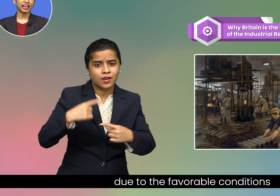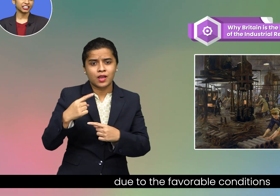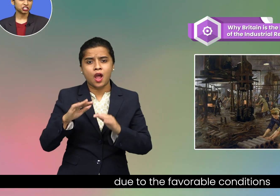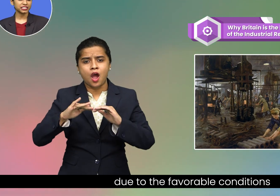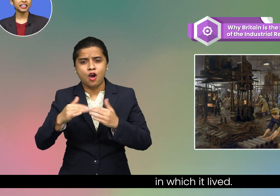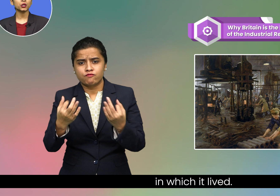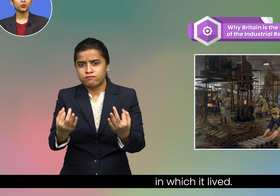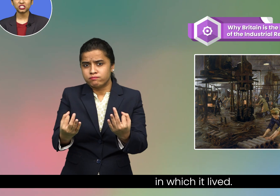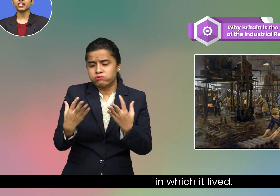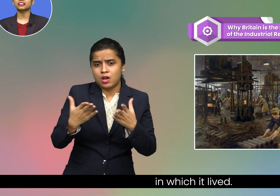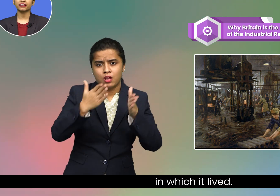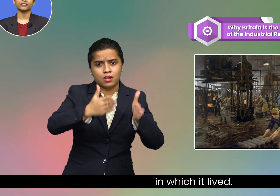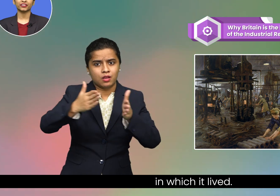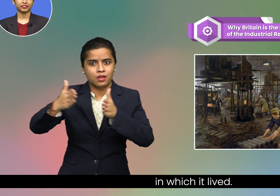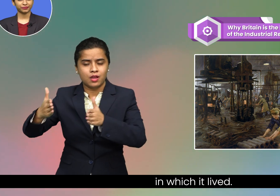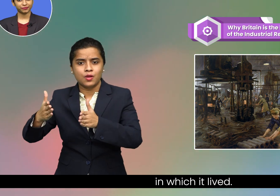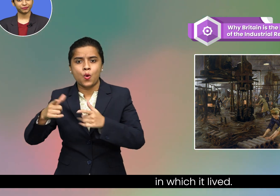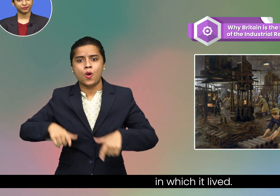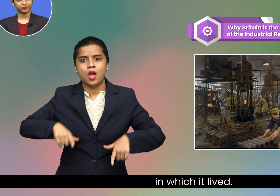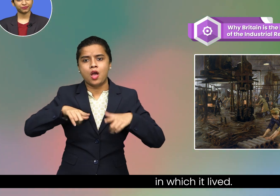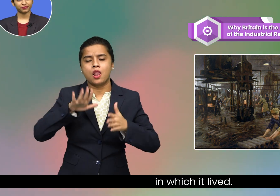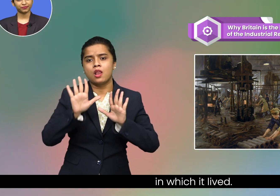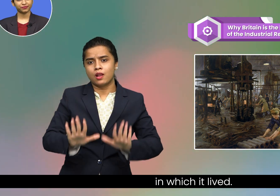favorable conditions in which it lived.